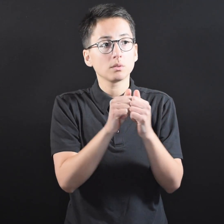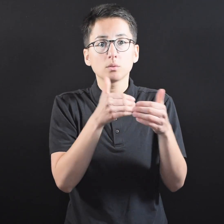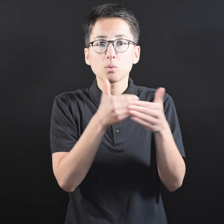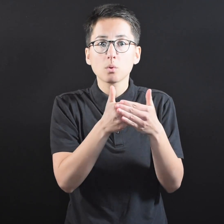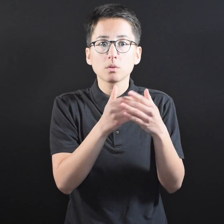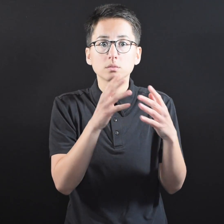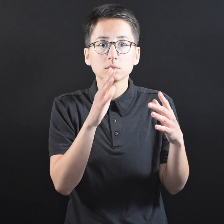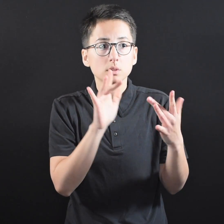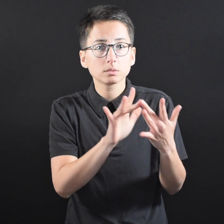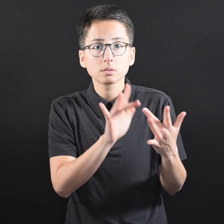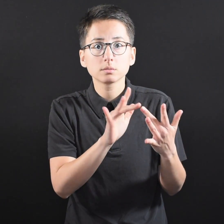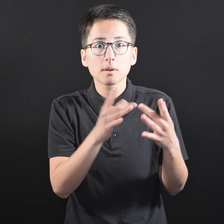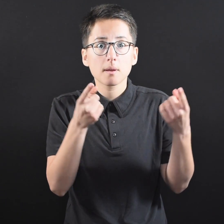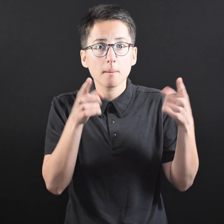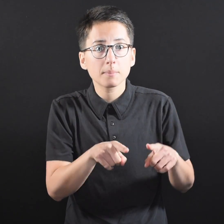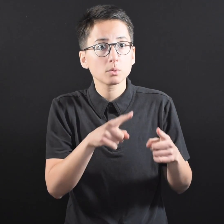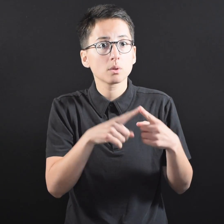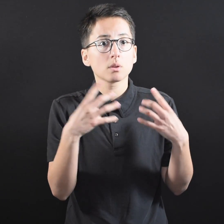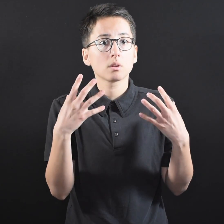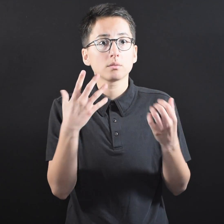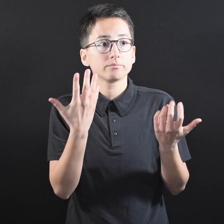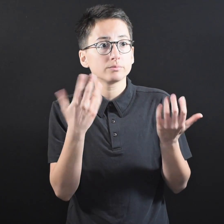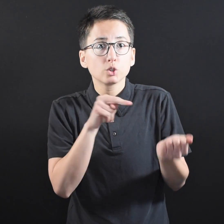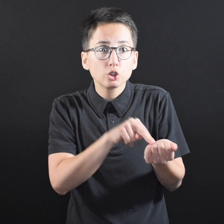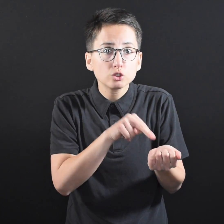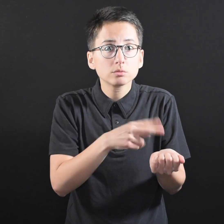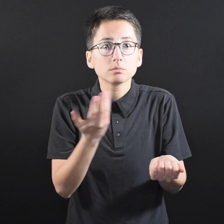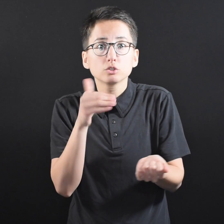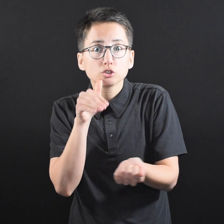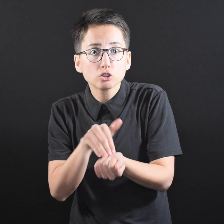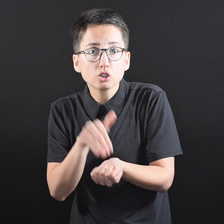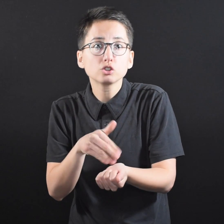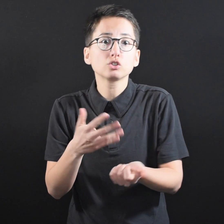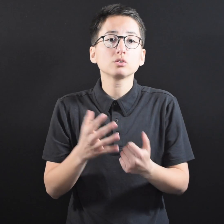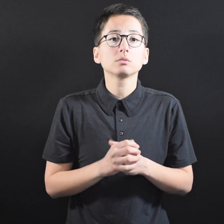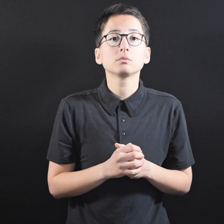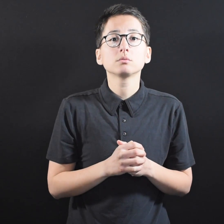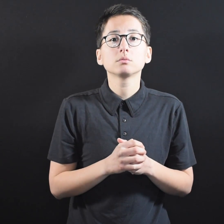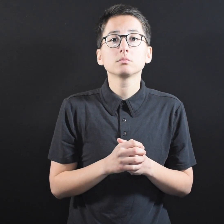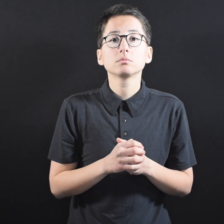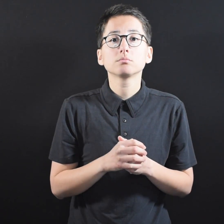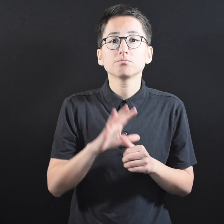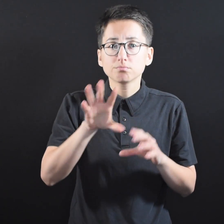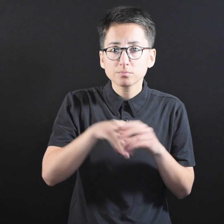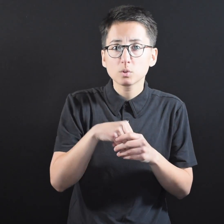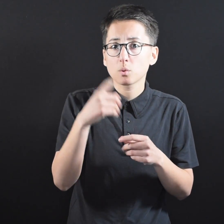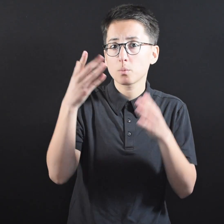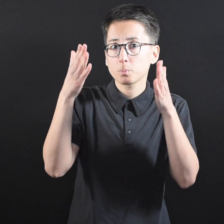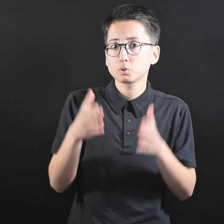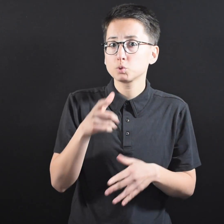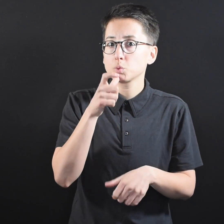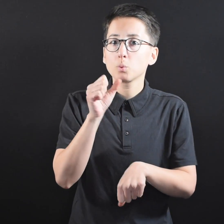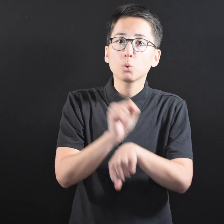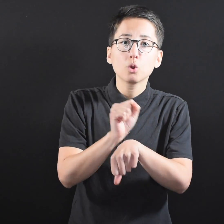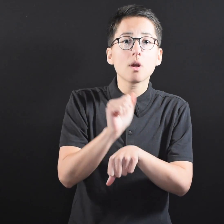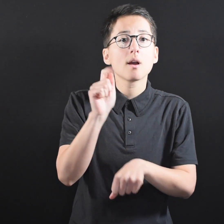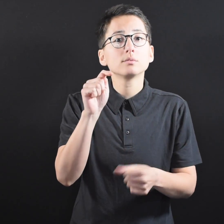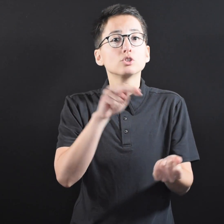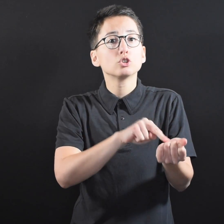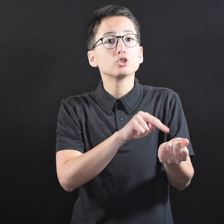healthcare worker. This includes someone who works in a nursing home or other settings where a lot of people